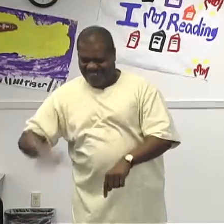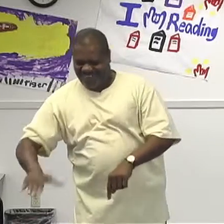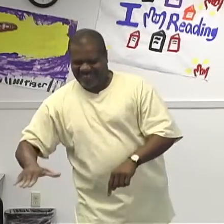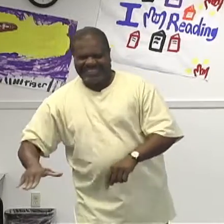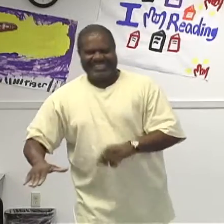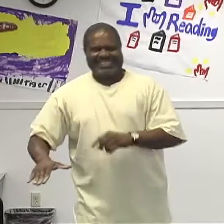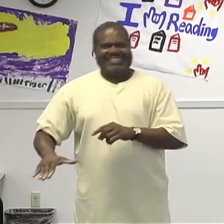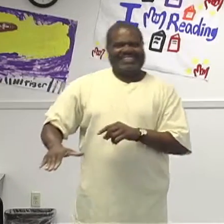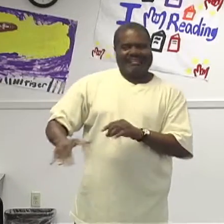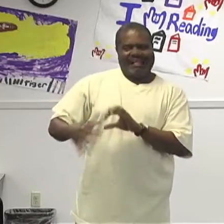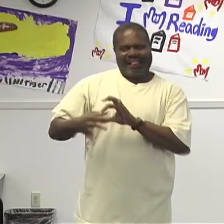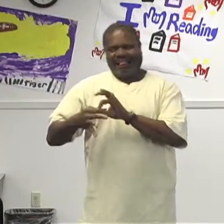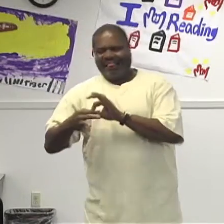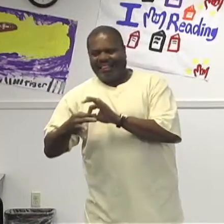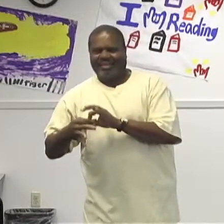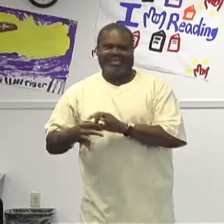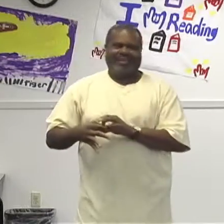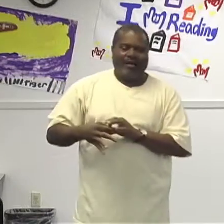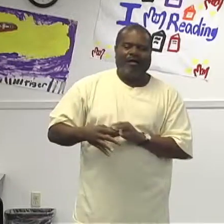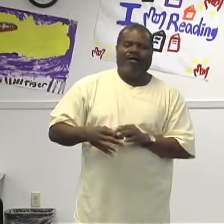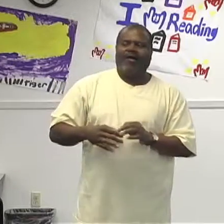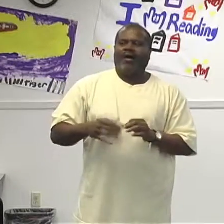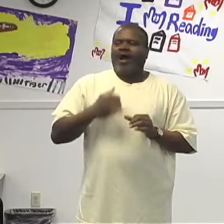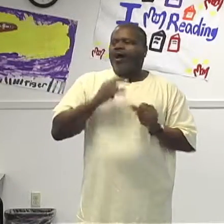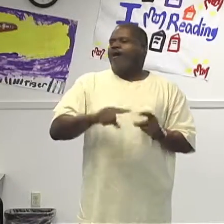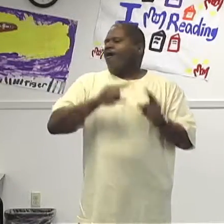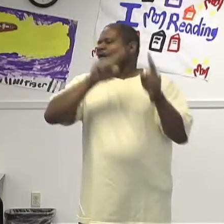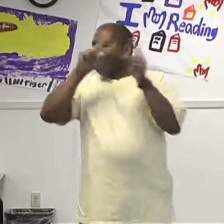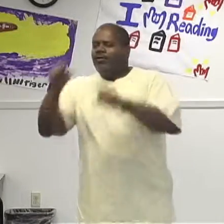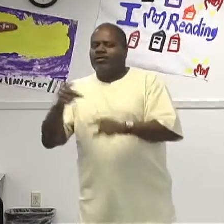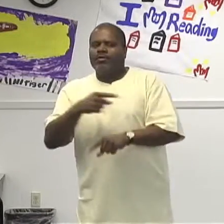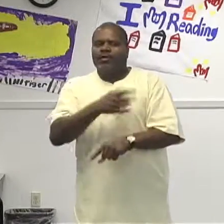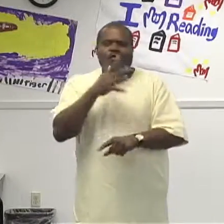my mom because she knew she would have to let go of me at such a young age.